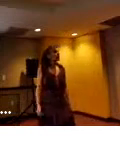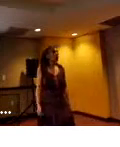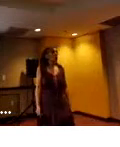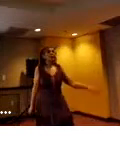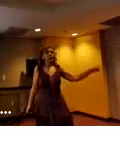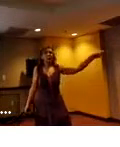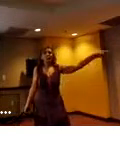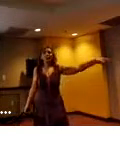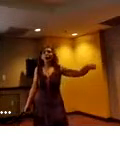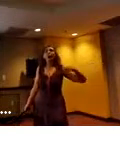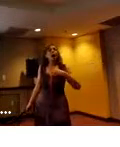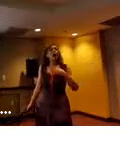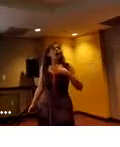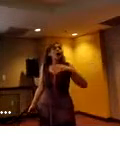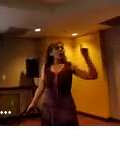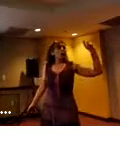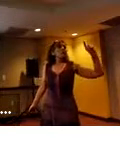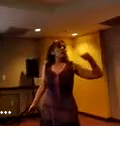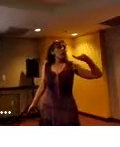Arrogant SOBs.